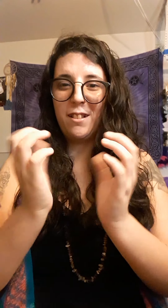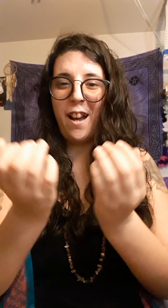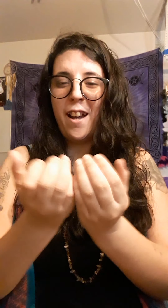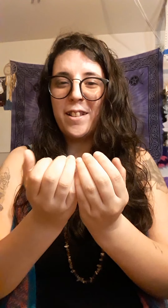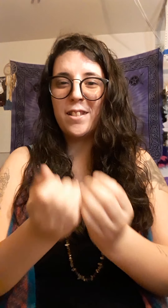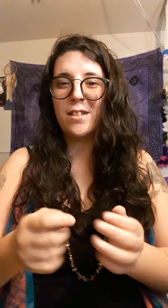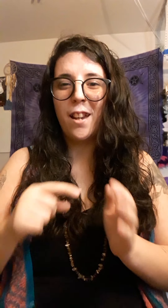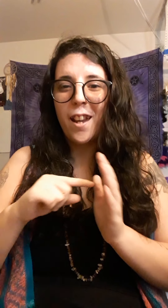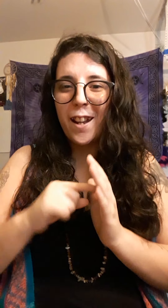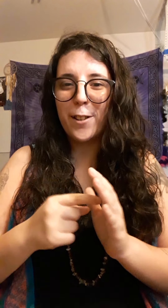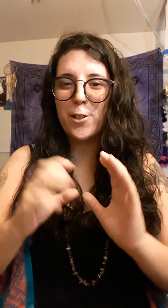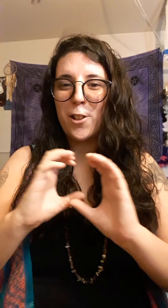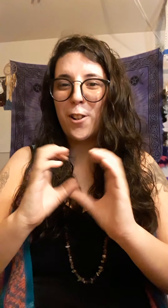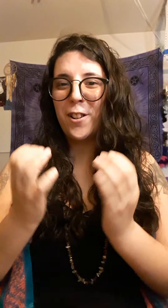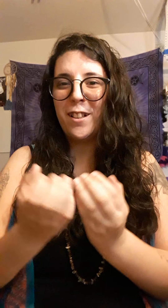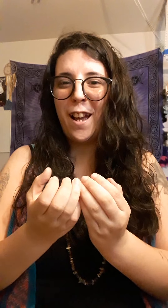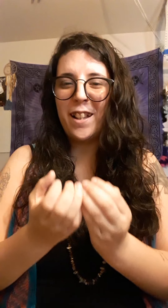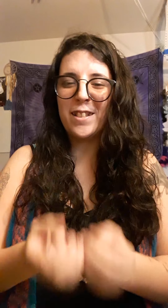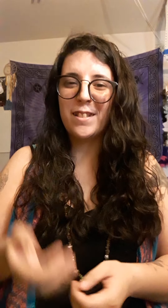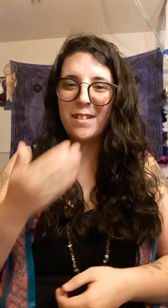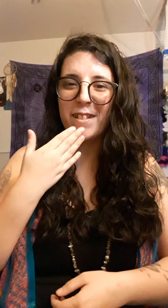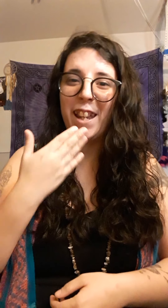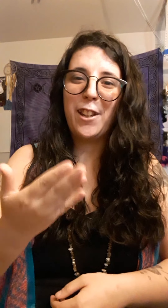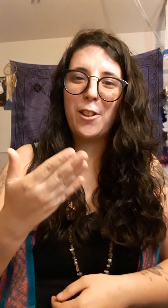class and start our class. Thank you.